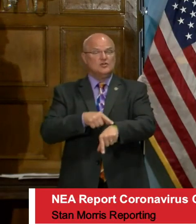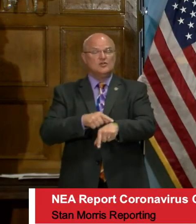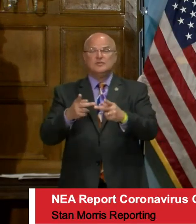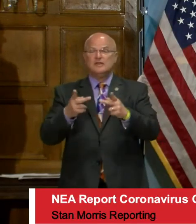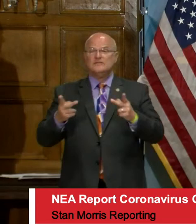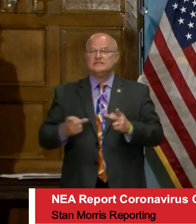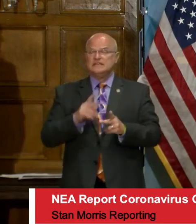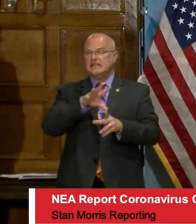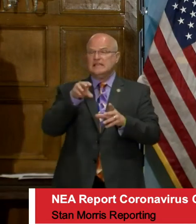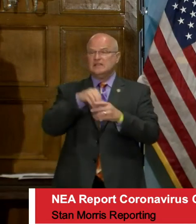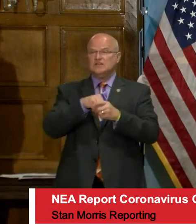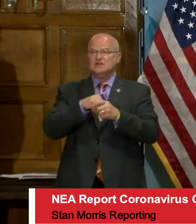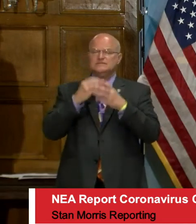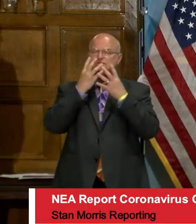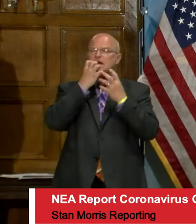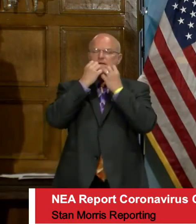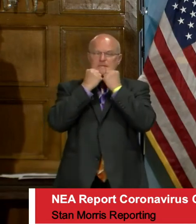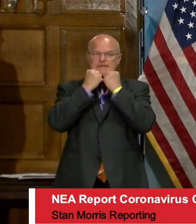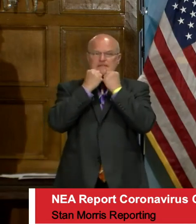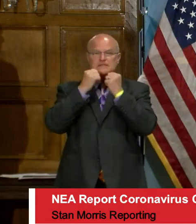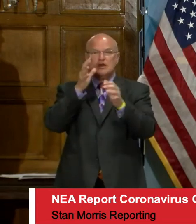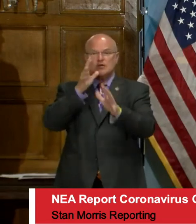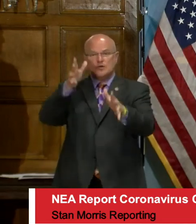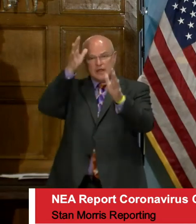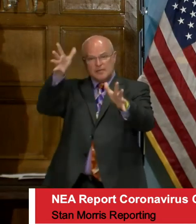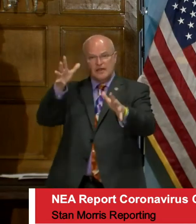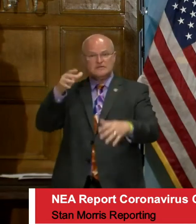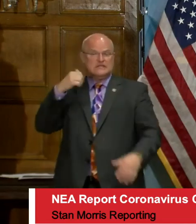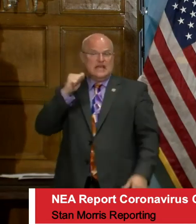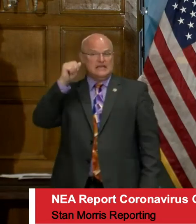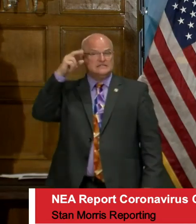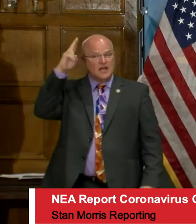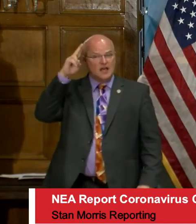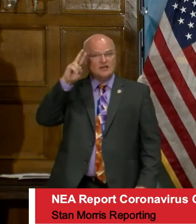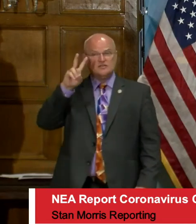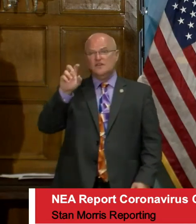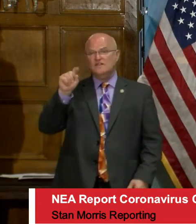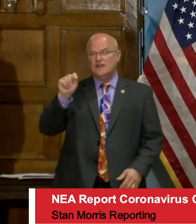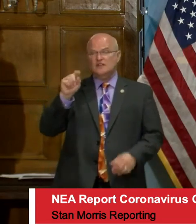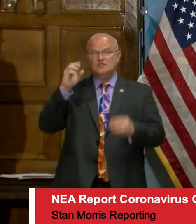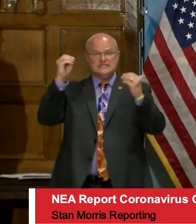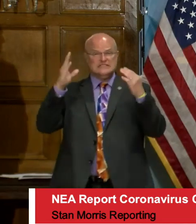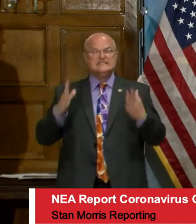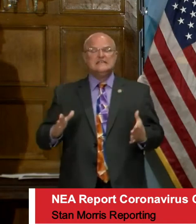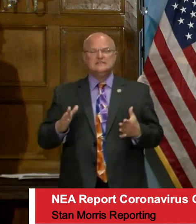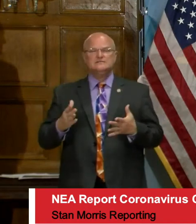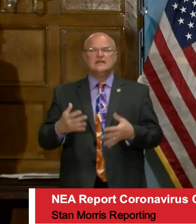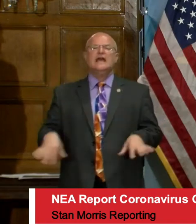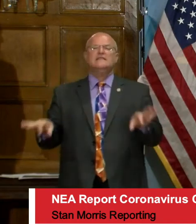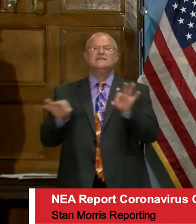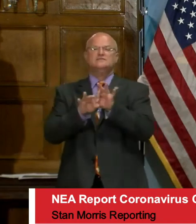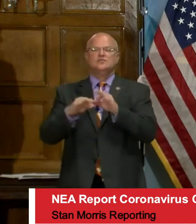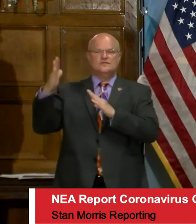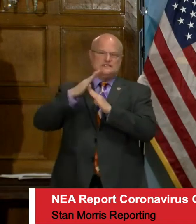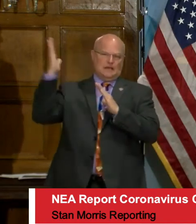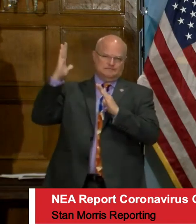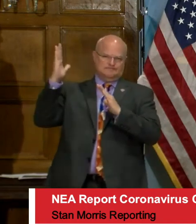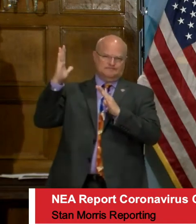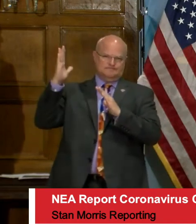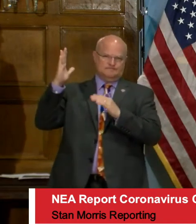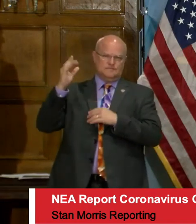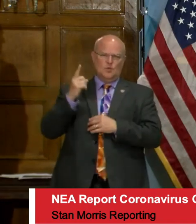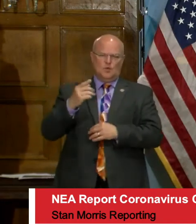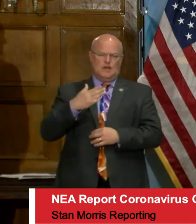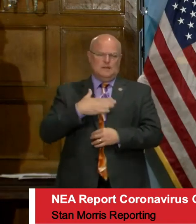facilities include our precious grandparents, aunts, uncles, veterans, teachers, and they deserve our very best. One of